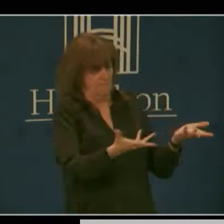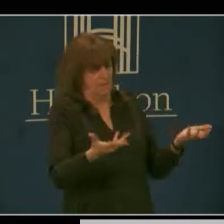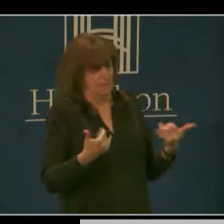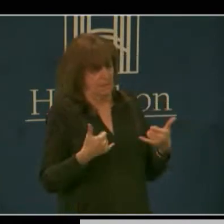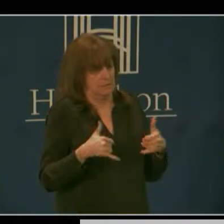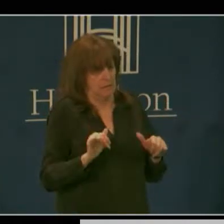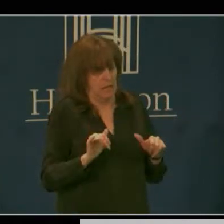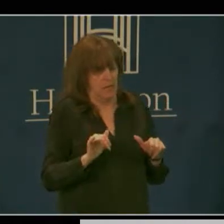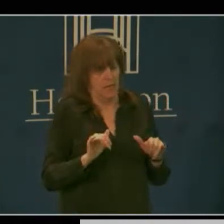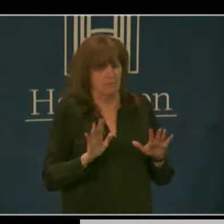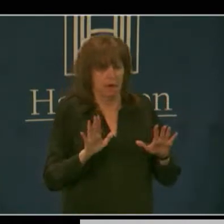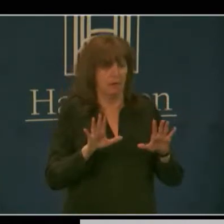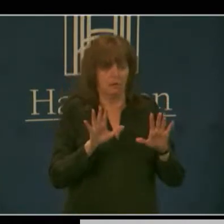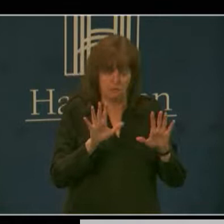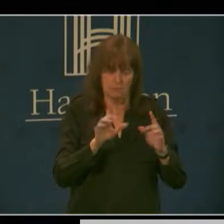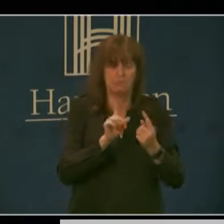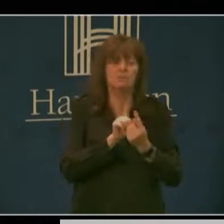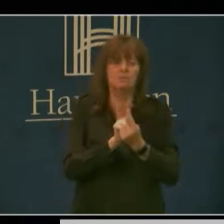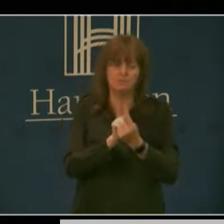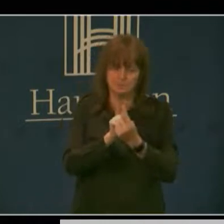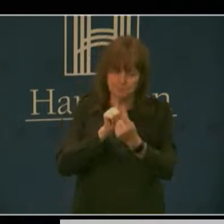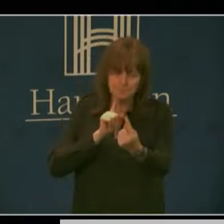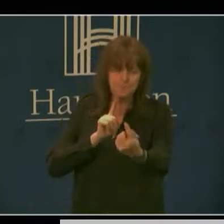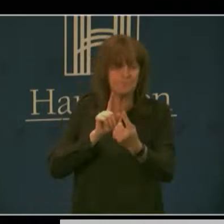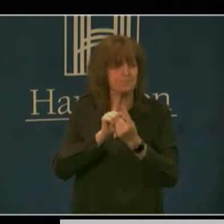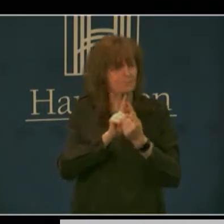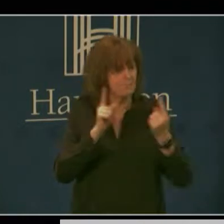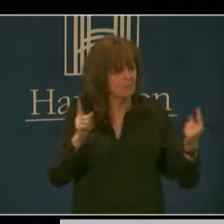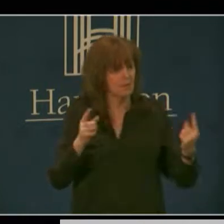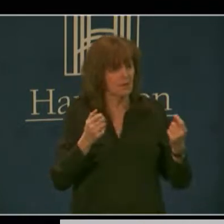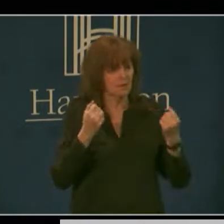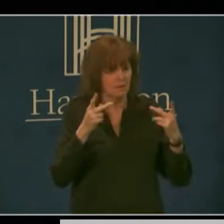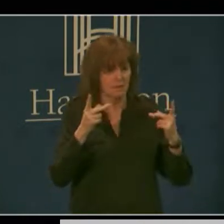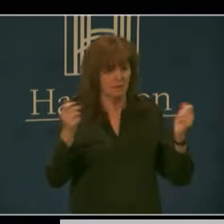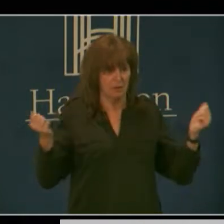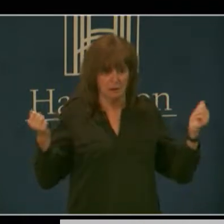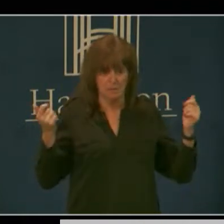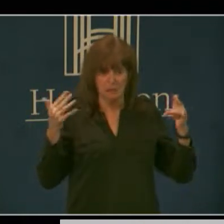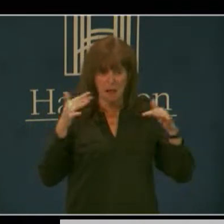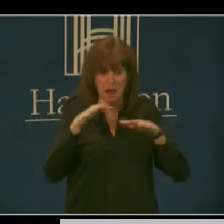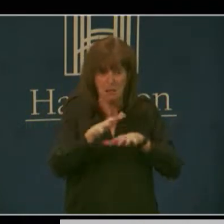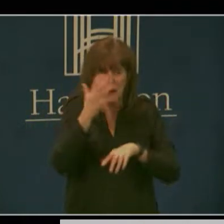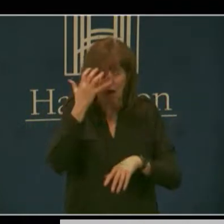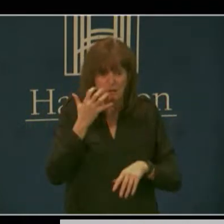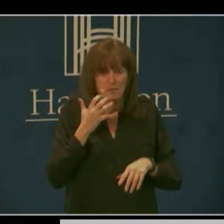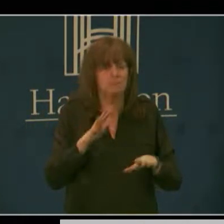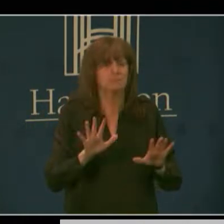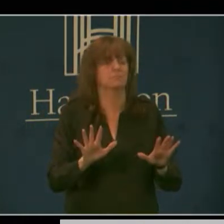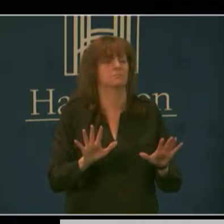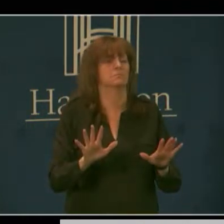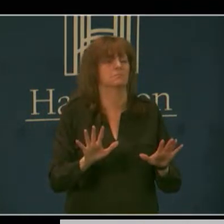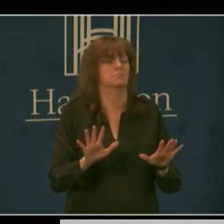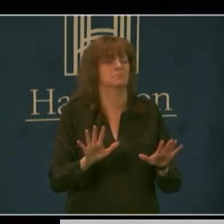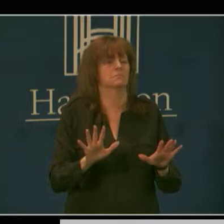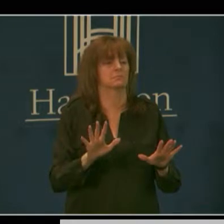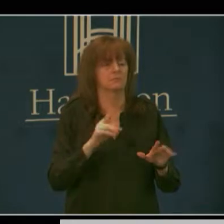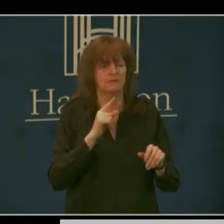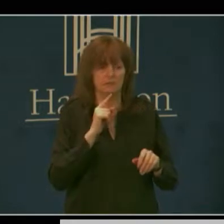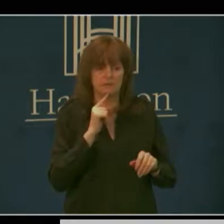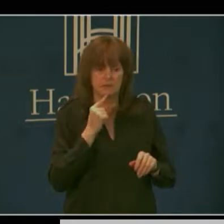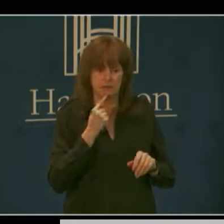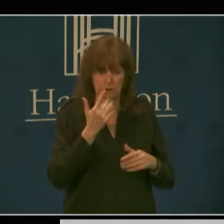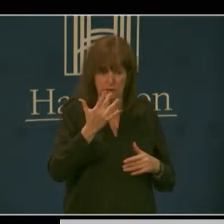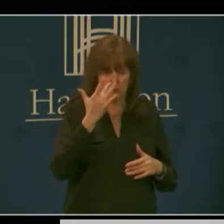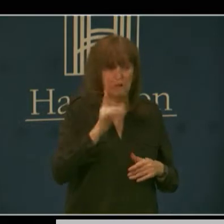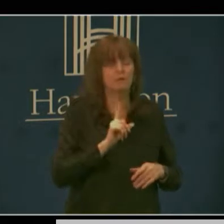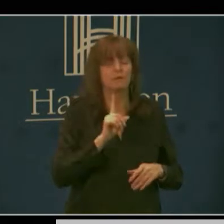so limiting the number of people that are ill, and especially seriously ill, over a longer period of time, so that